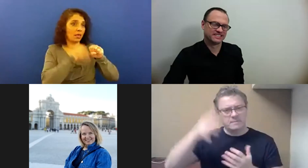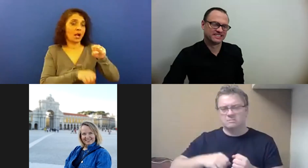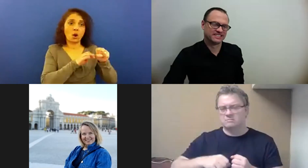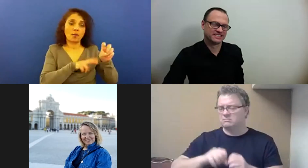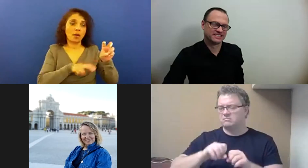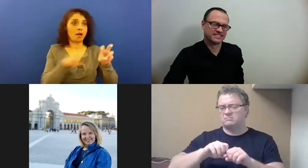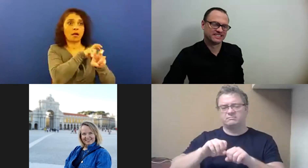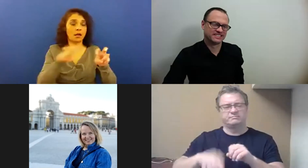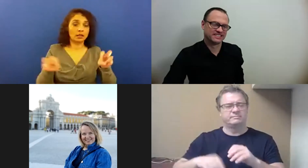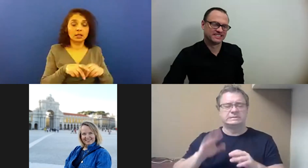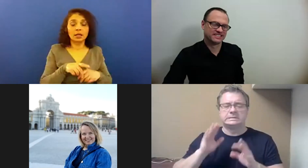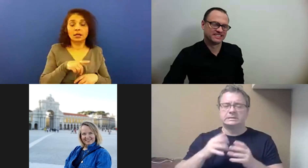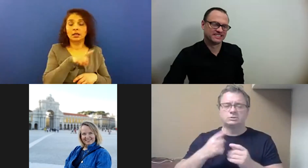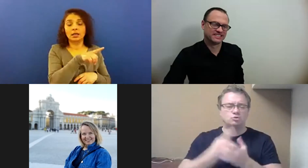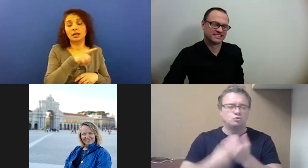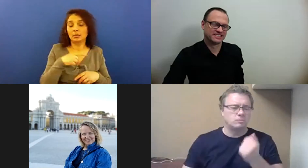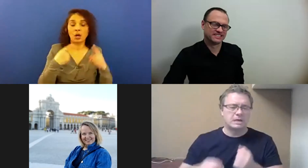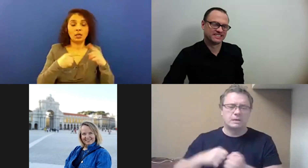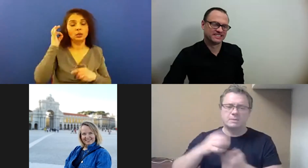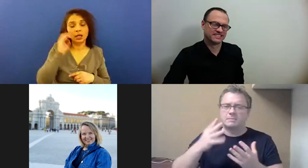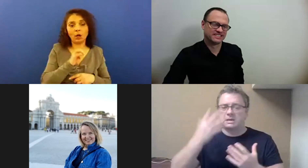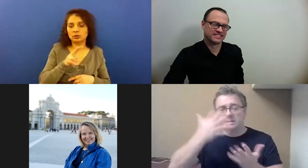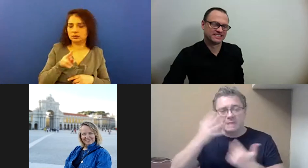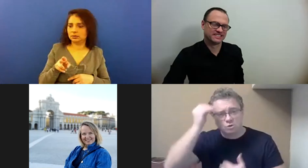Many of us face educational barriers.